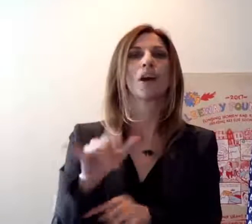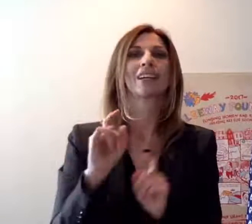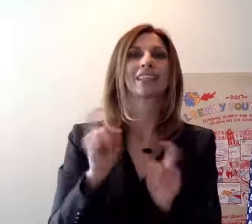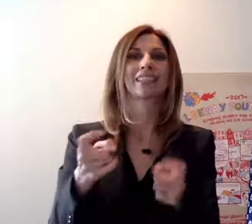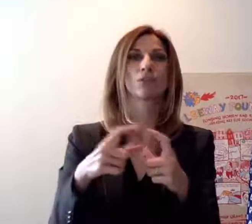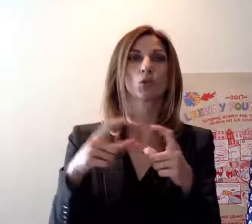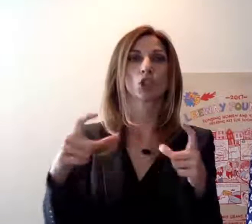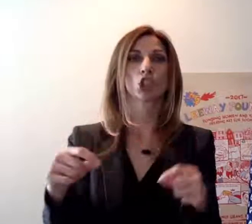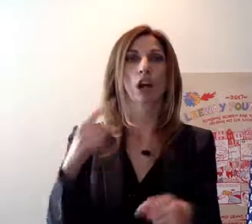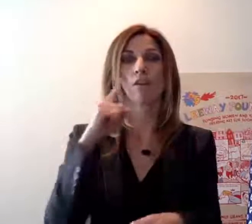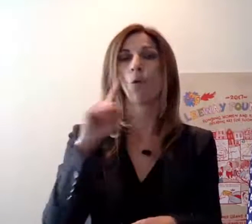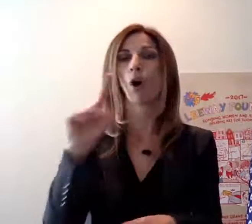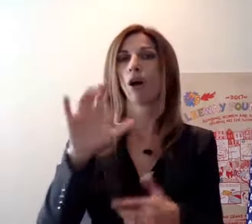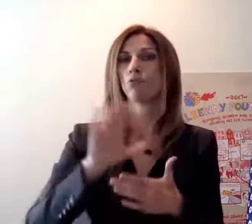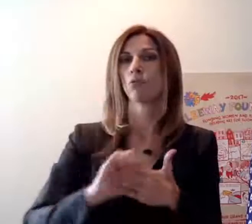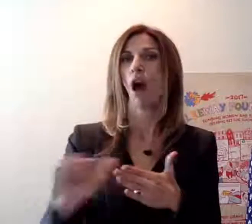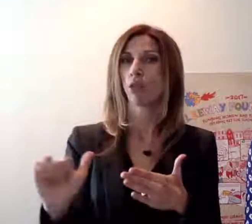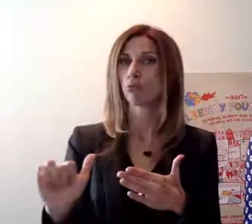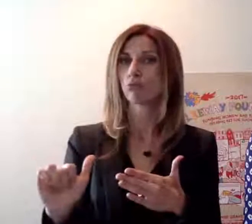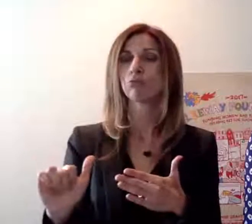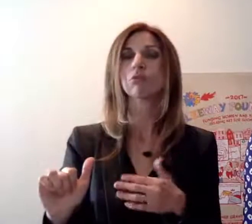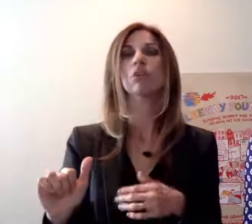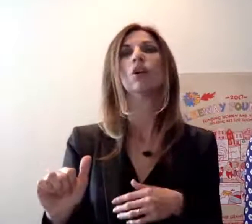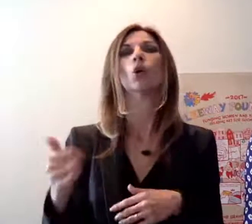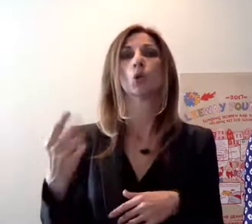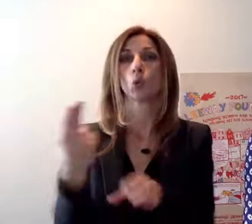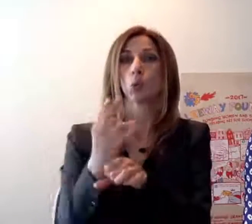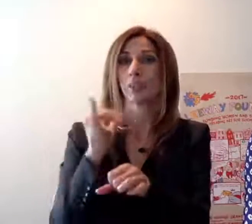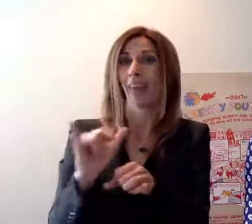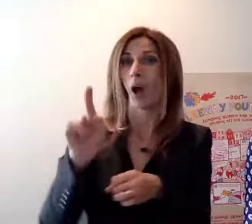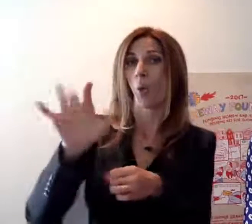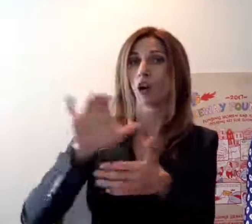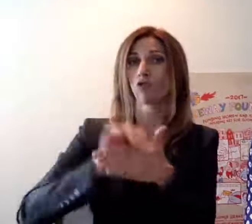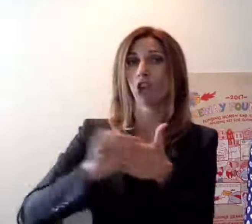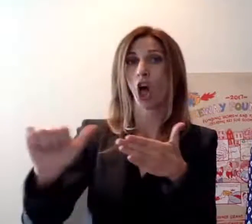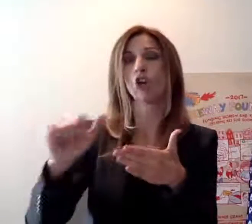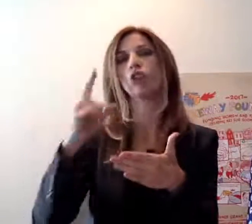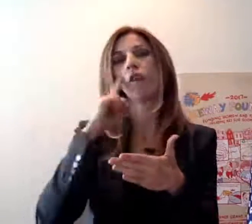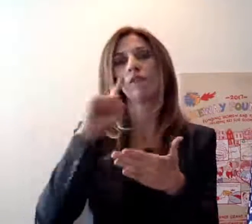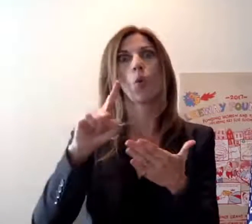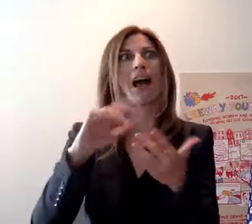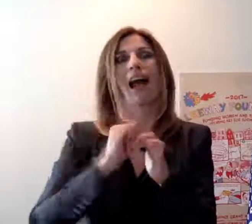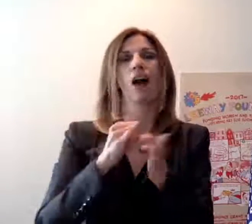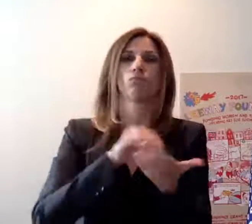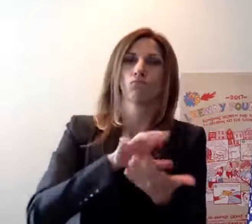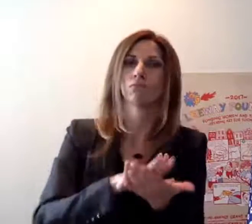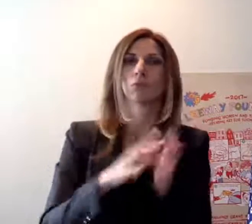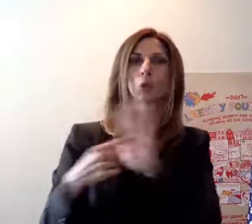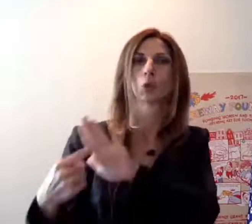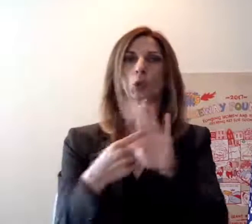for $100. And you are able to use that $100 towards the documentation of your work.